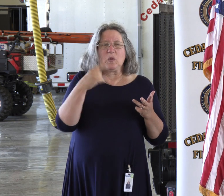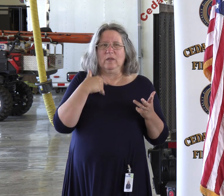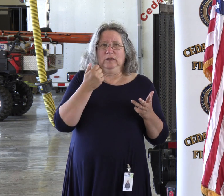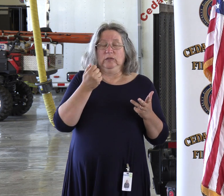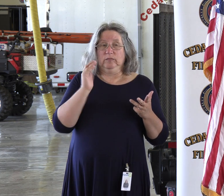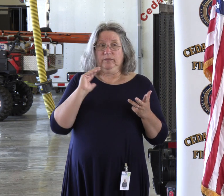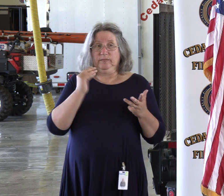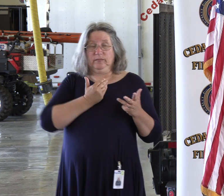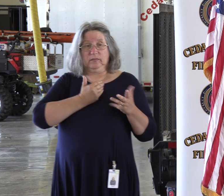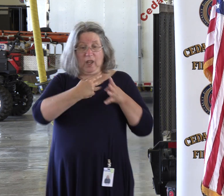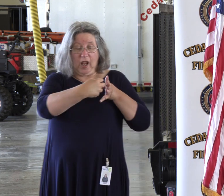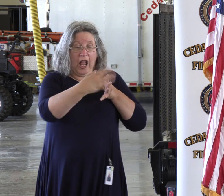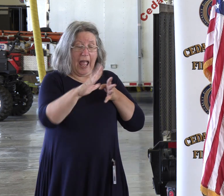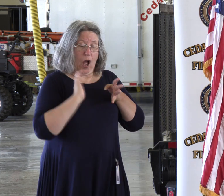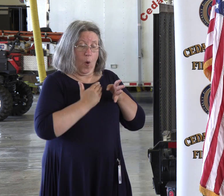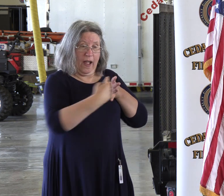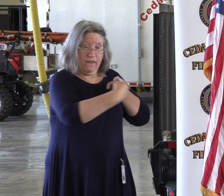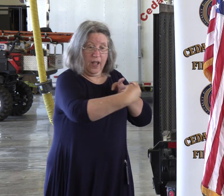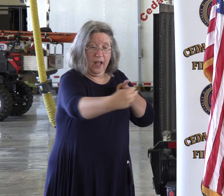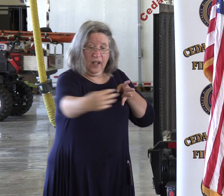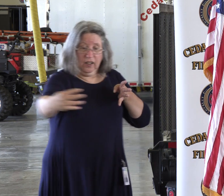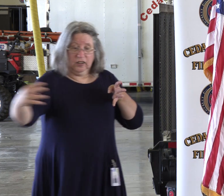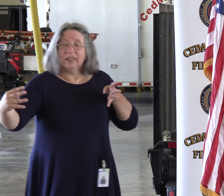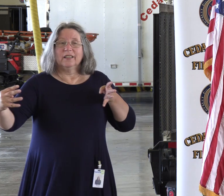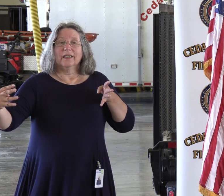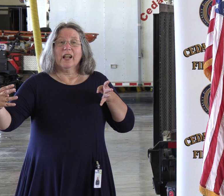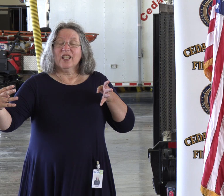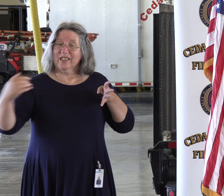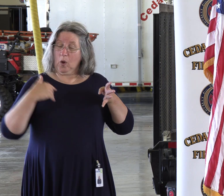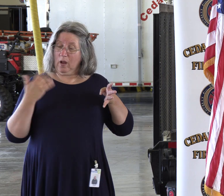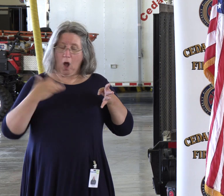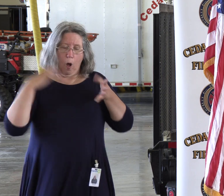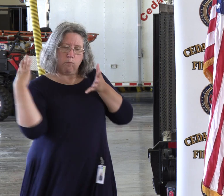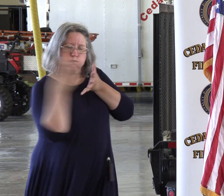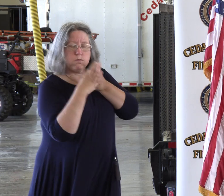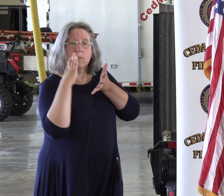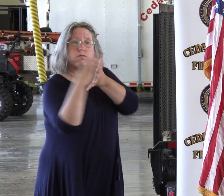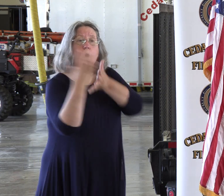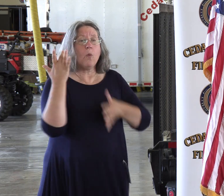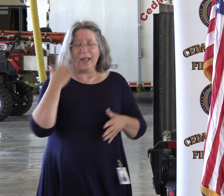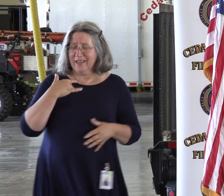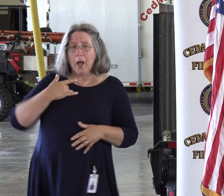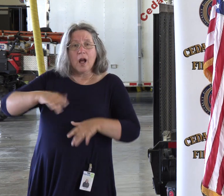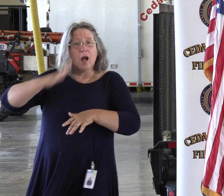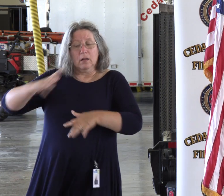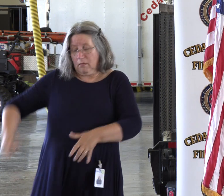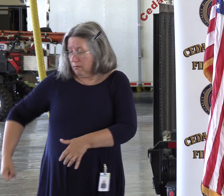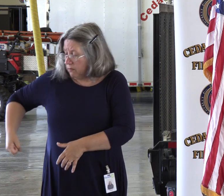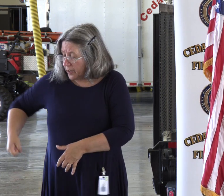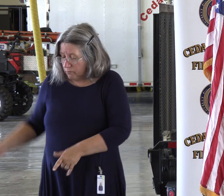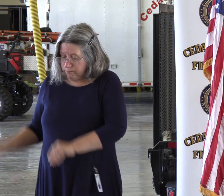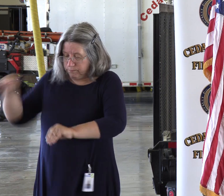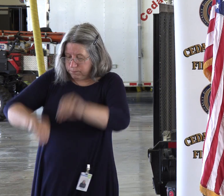throughout our perimeter fence as baggage carts became projectiles and ran through the fence. With all of that chaos,